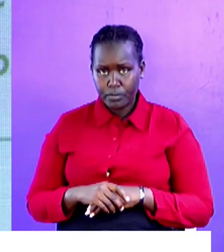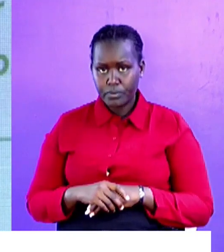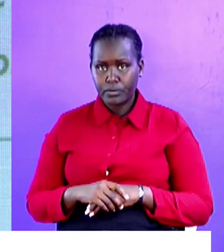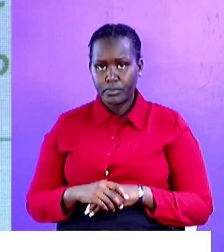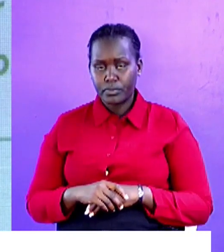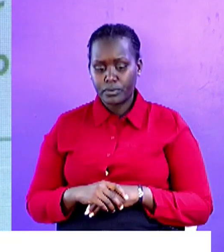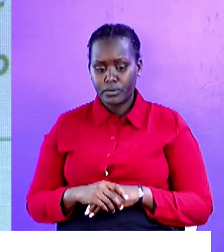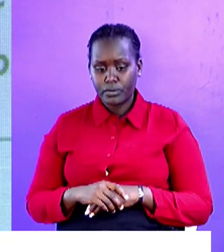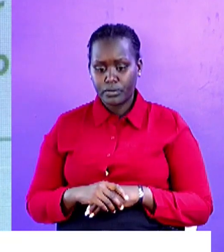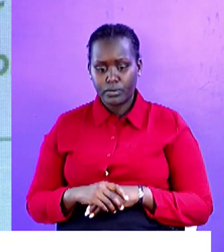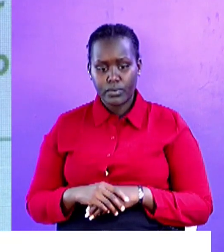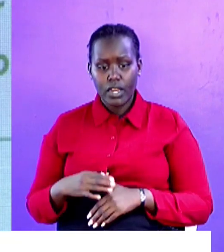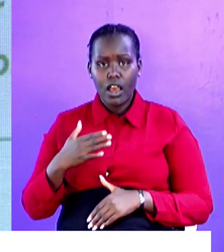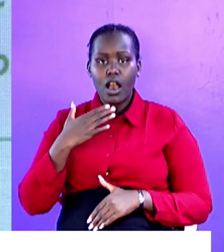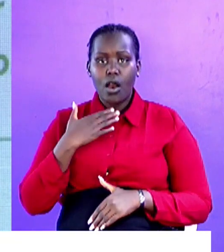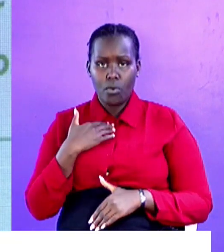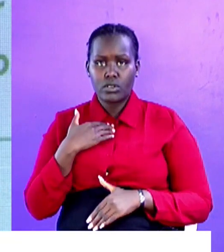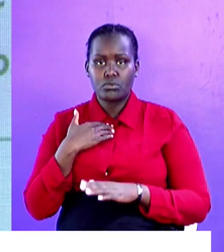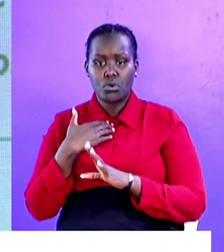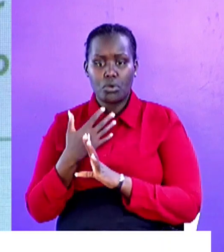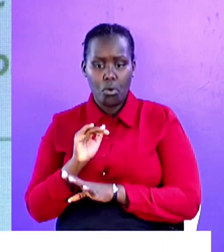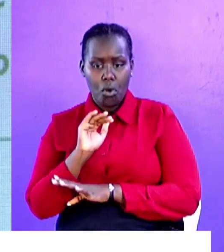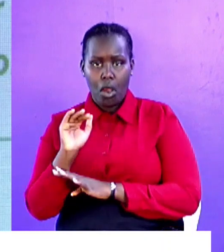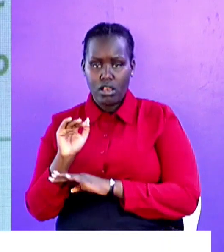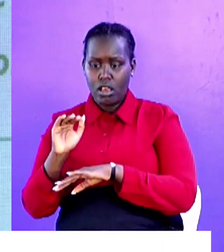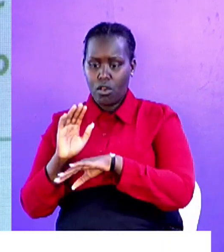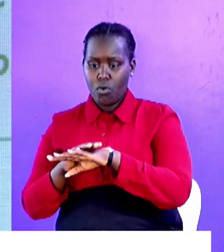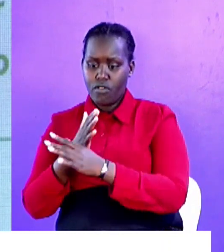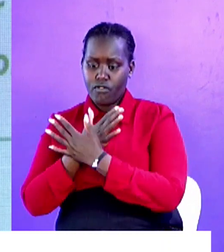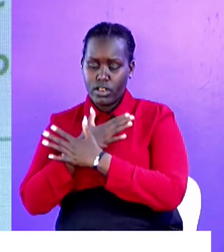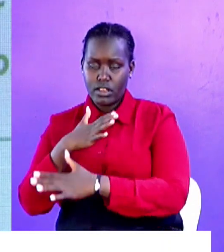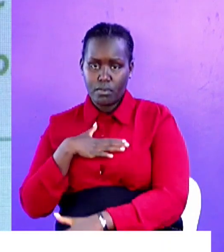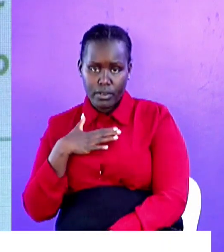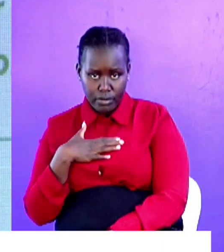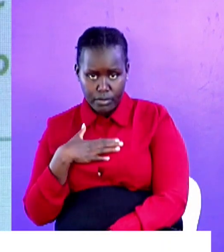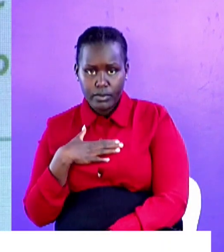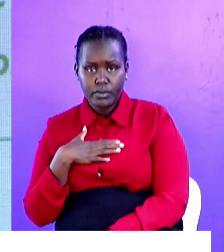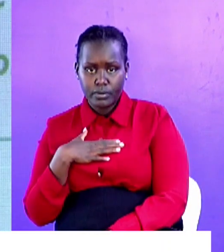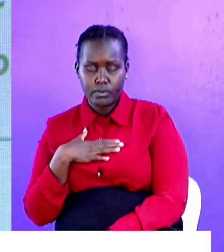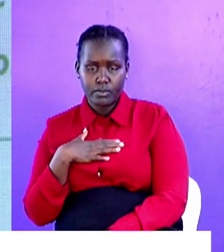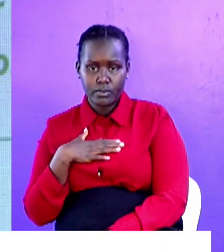So I want to persuade my good friends,